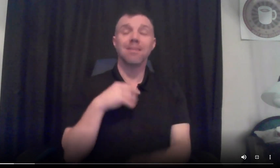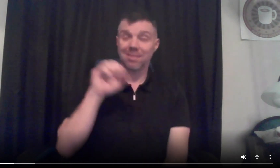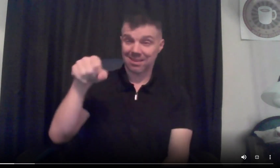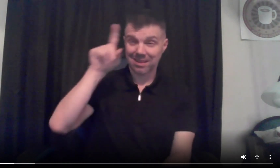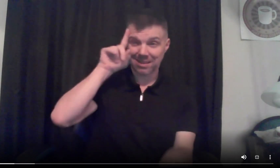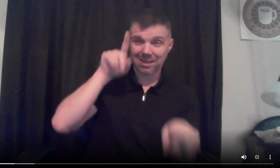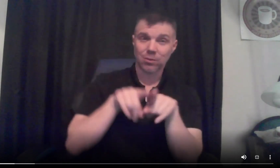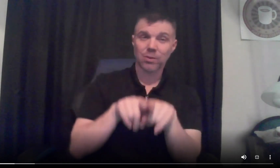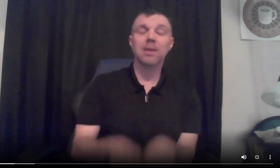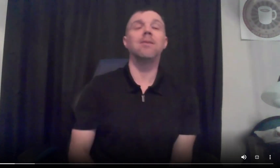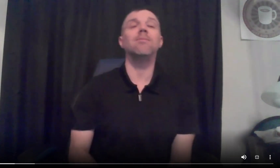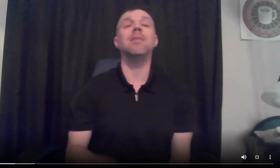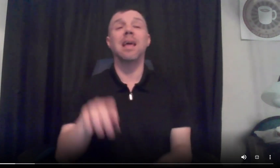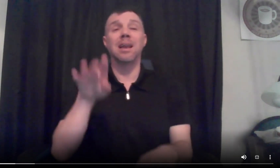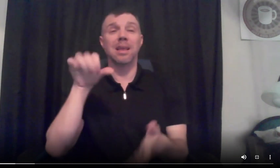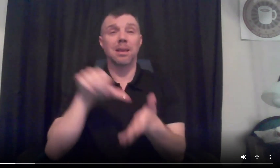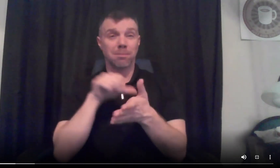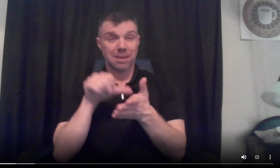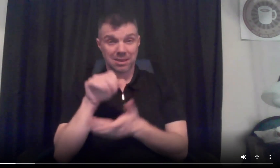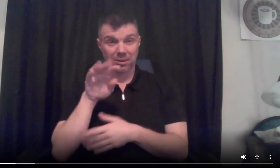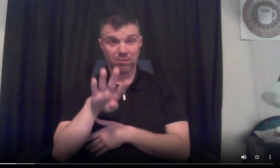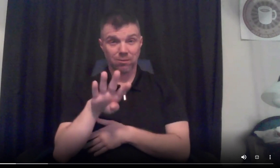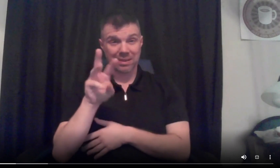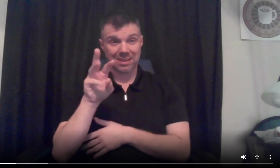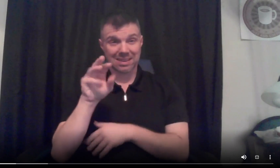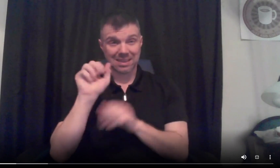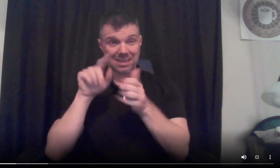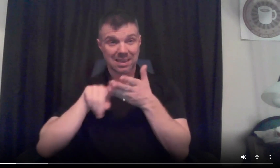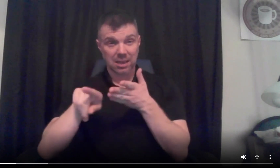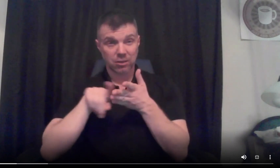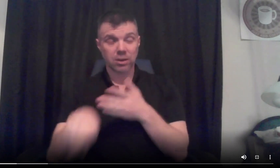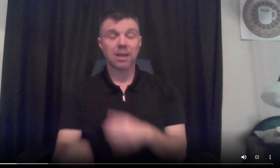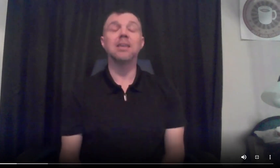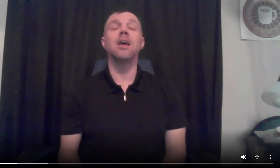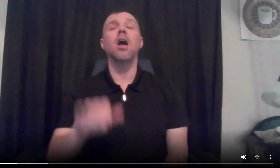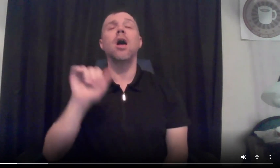100,000 factories in the North. Yes, that's right. I agree to that.